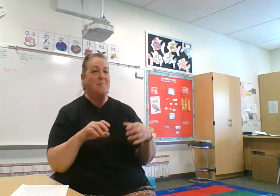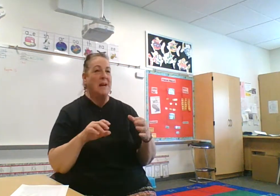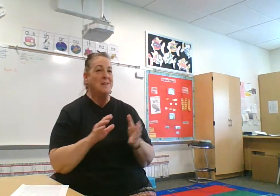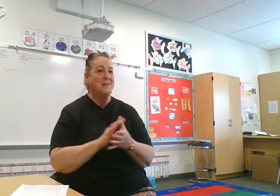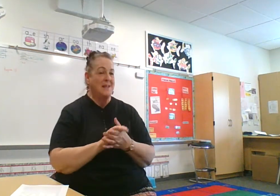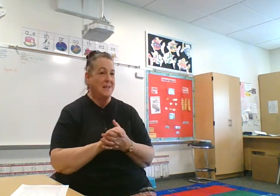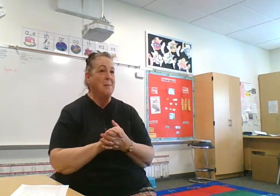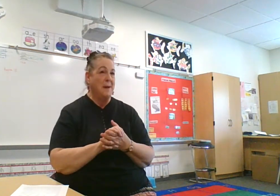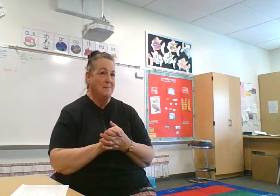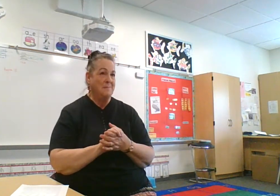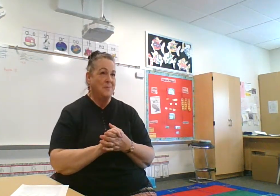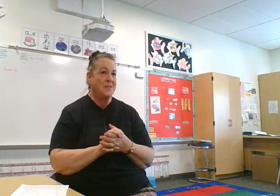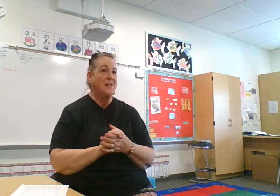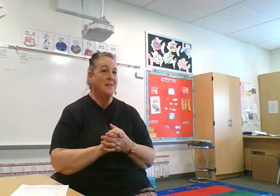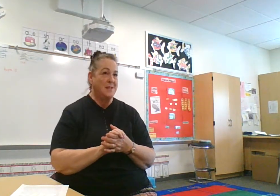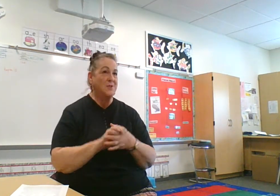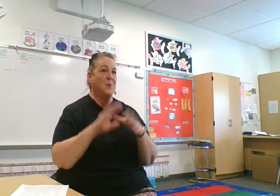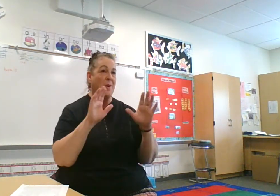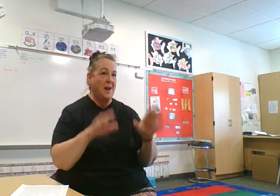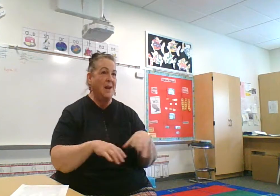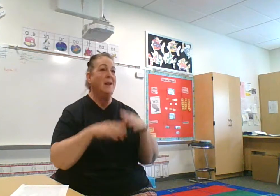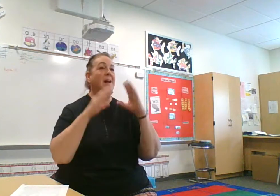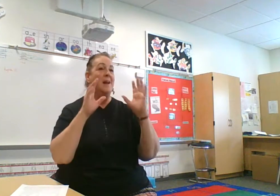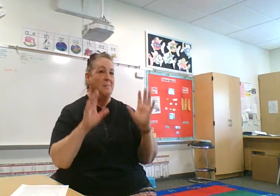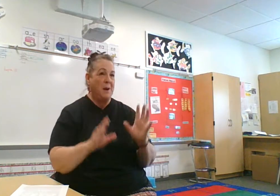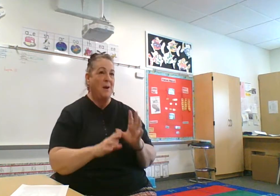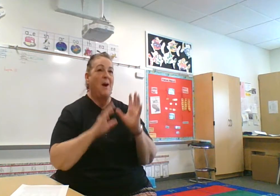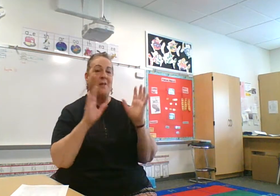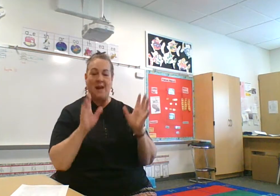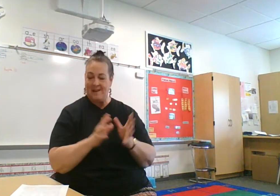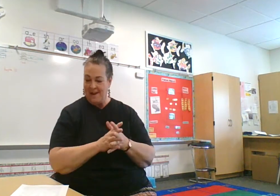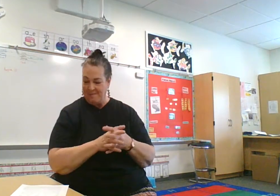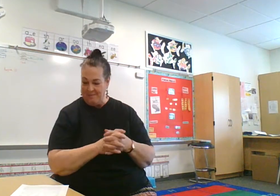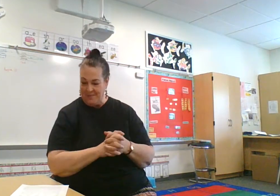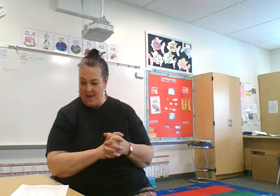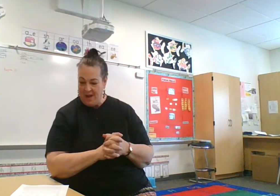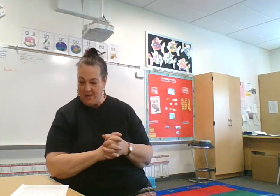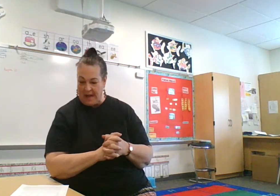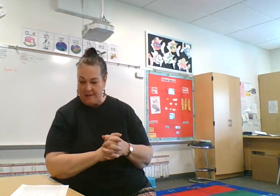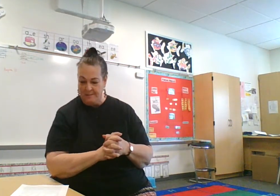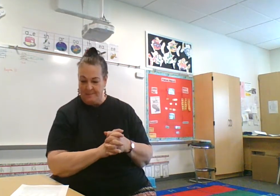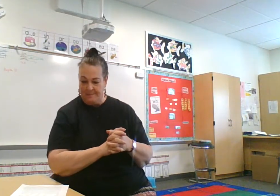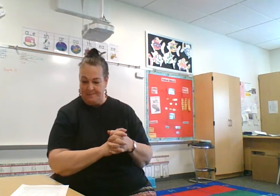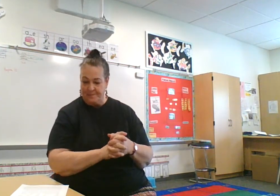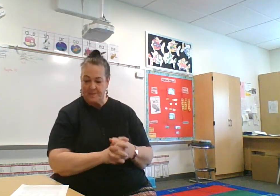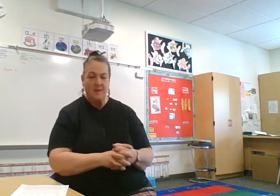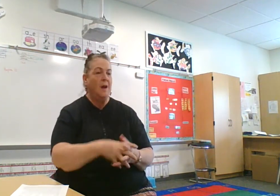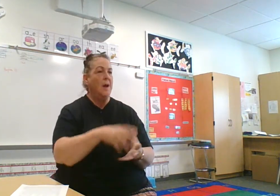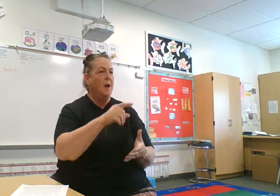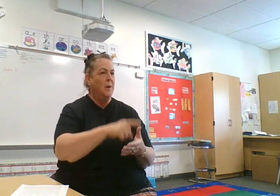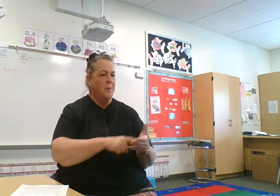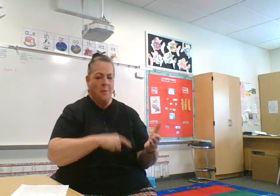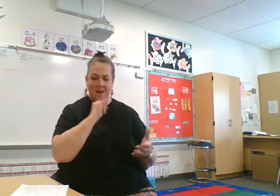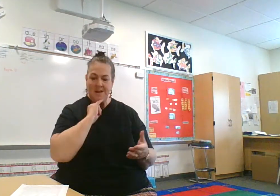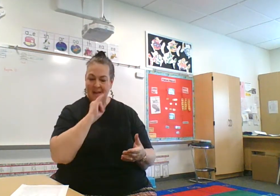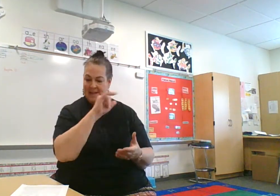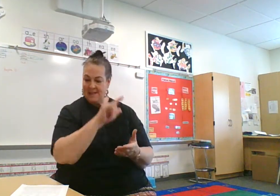because that's coming. Okay. Sentence and story and all that. Yeah. Okay. What is